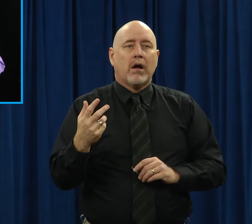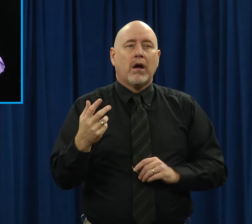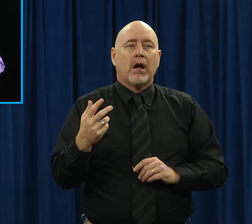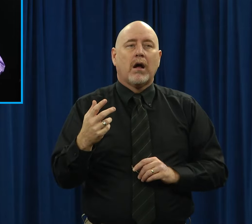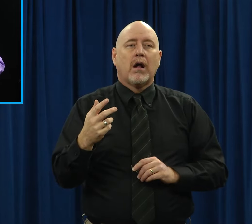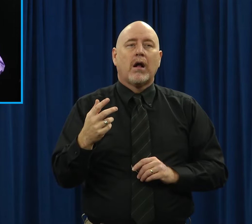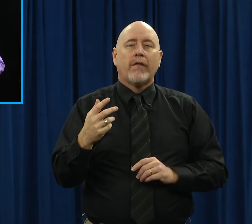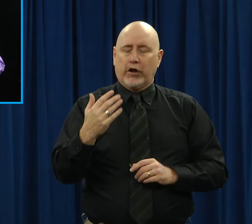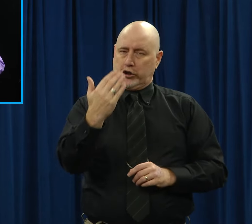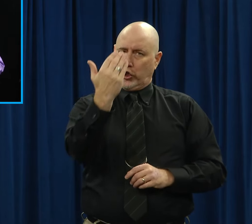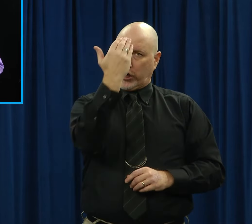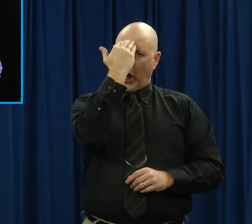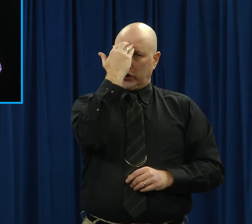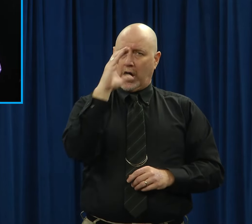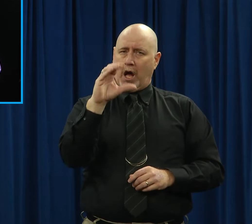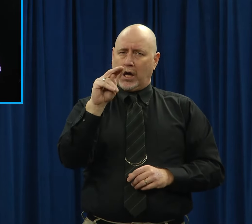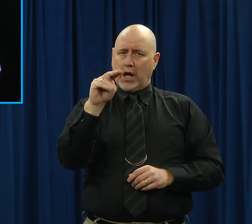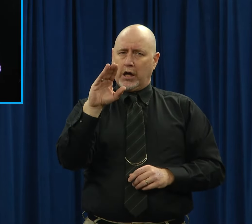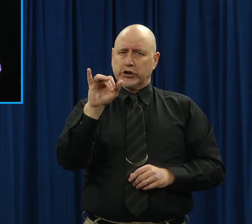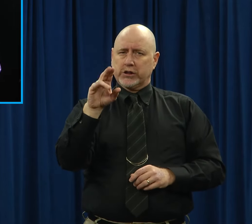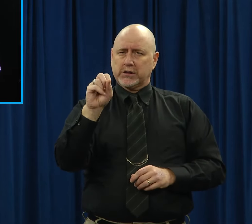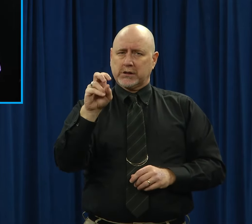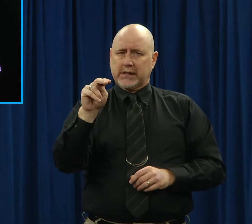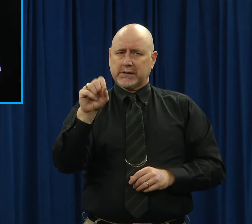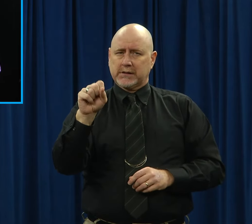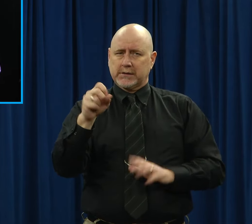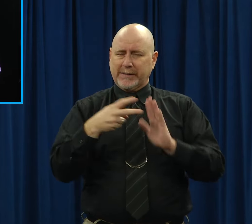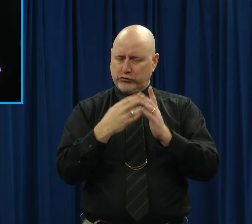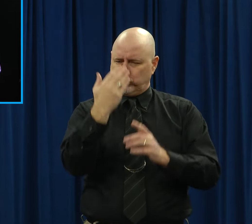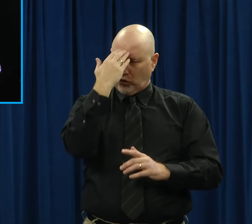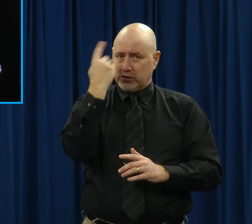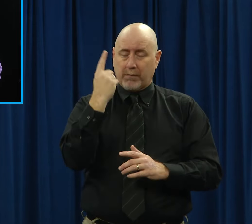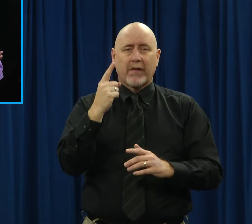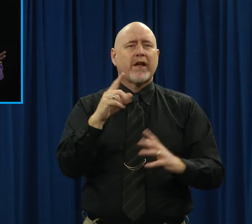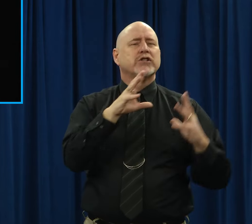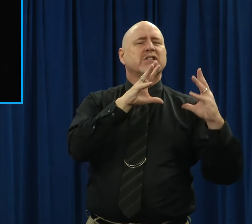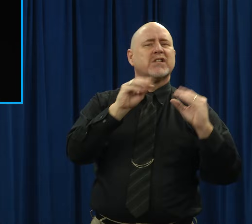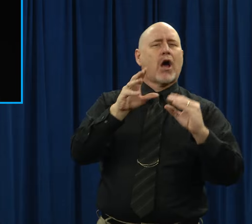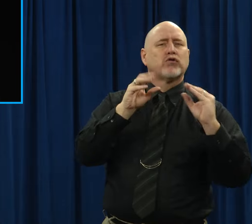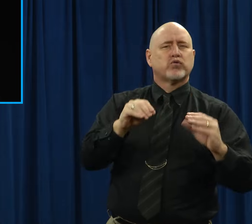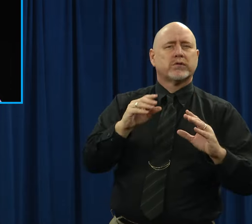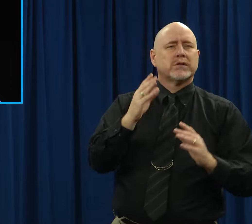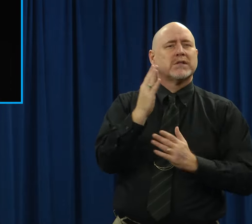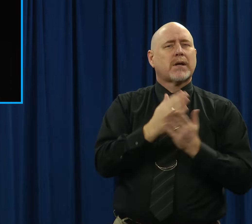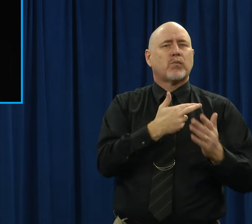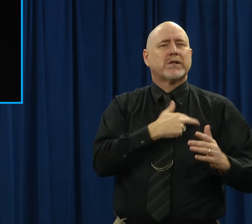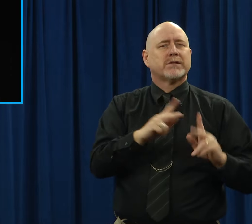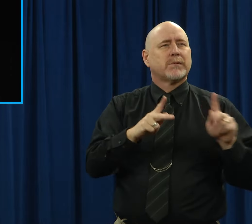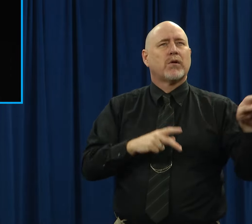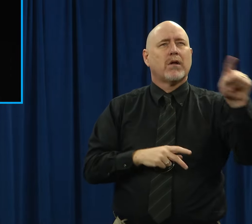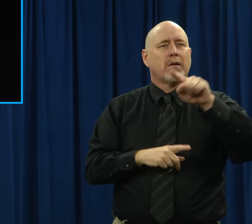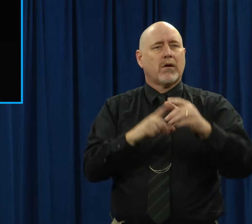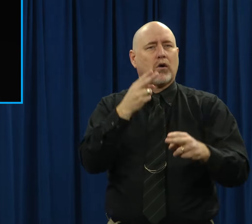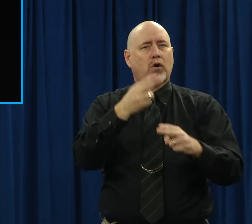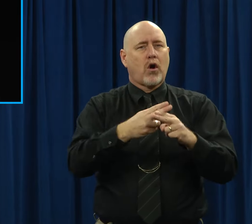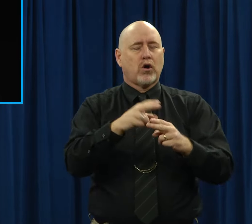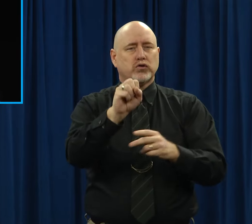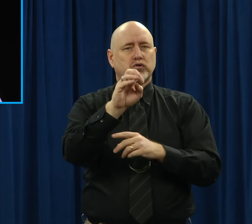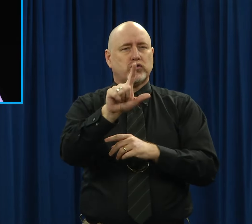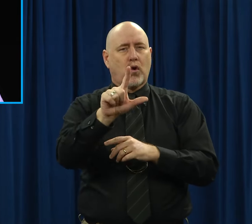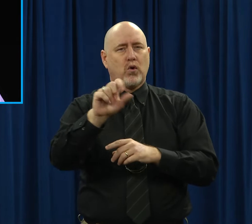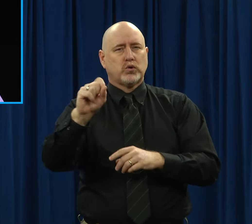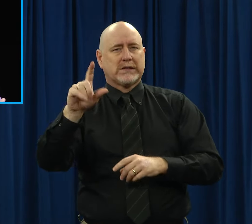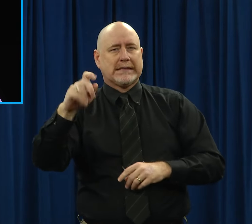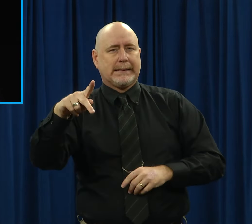is the fact that there is consciousness in the Hadean realm. You know, there's a doctrine taught by some in the religious world